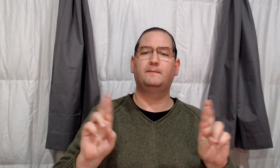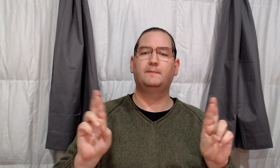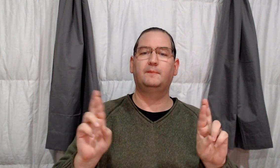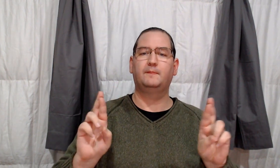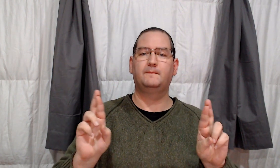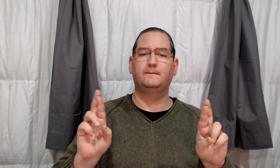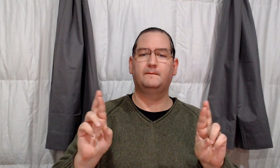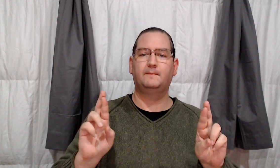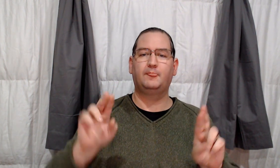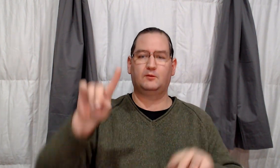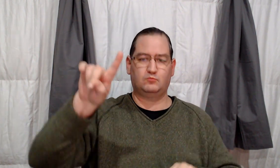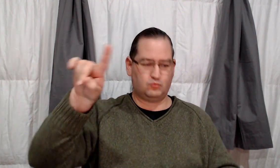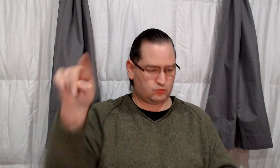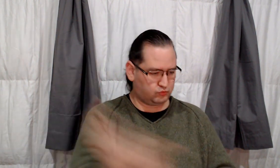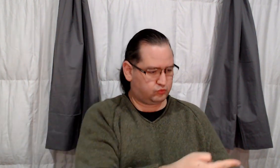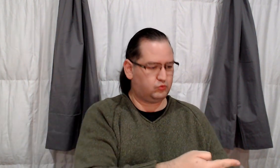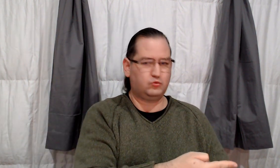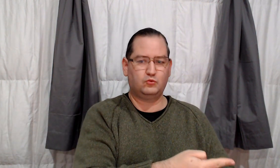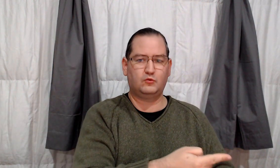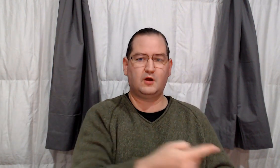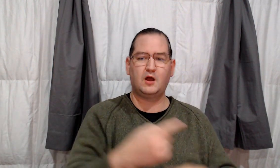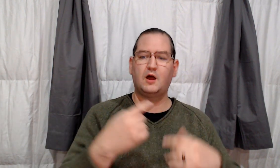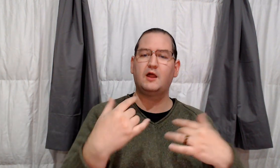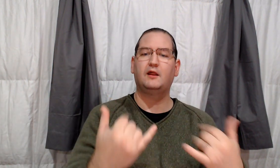Now you're out the other side, just drifting in that space.